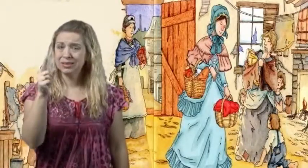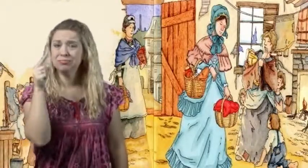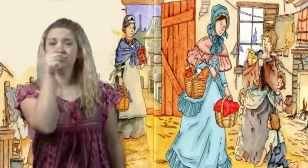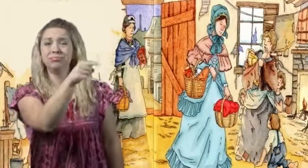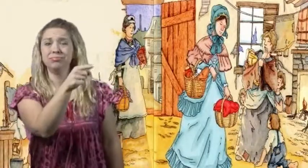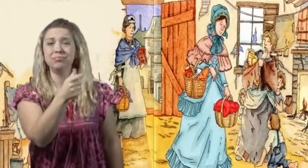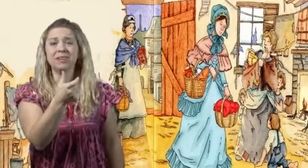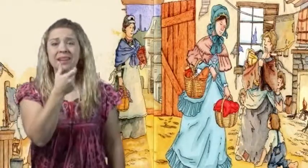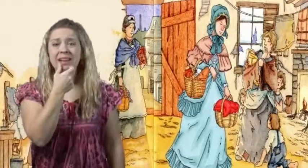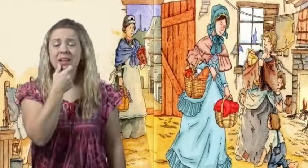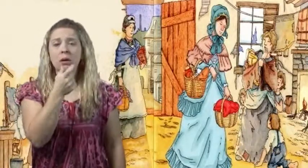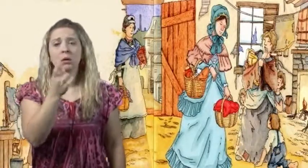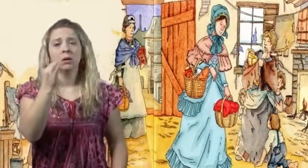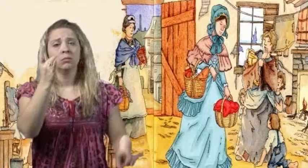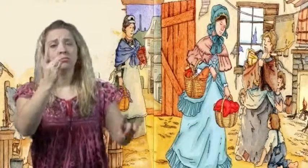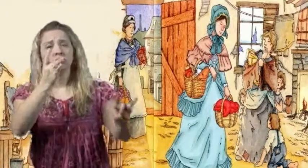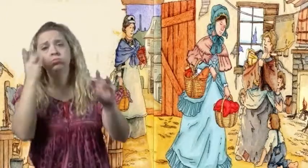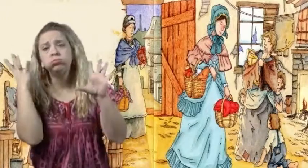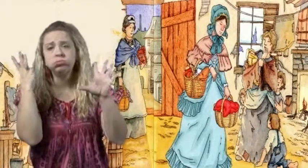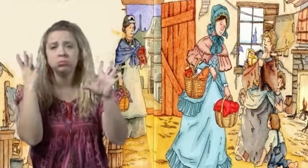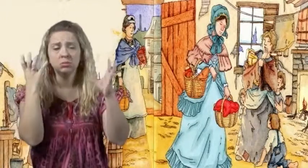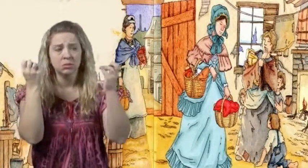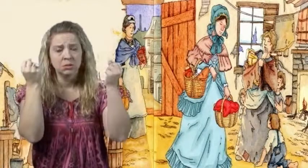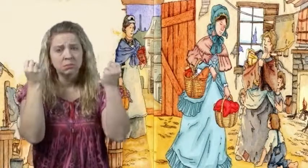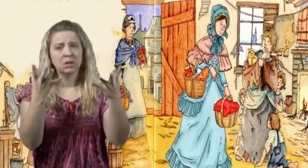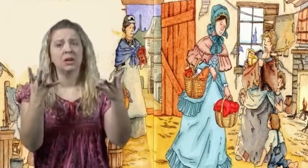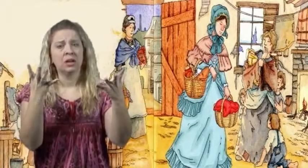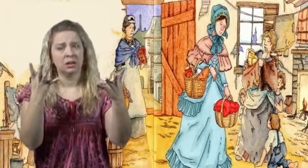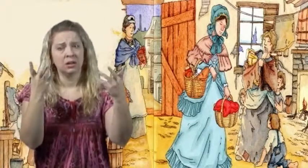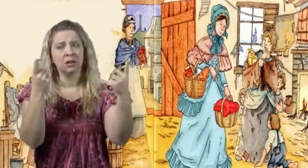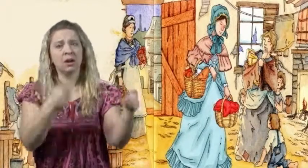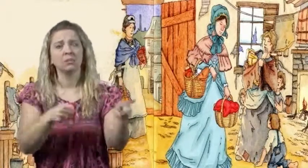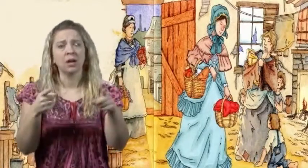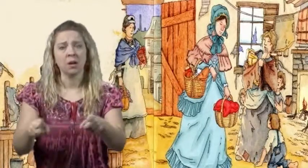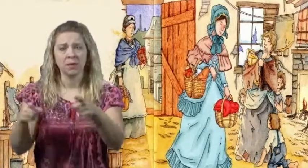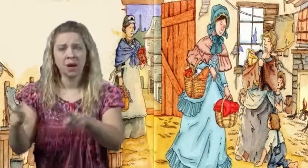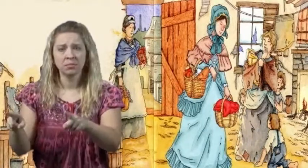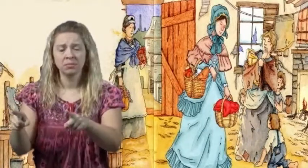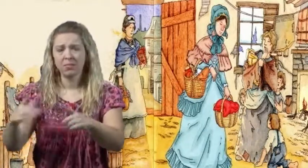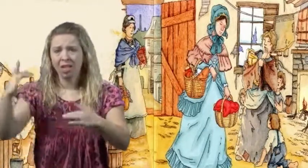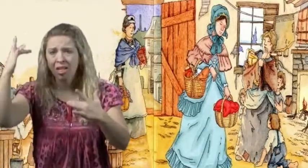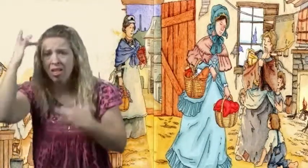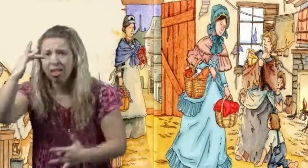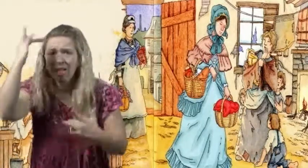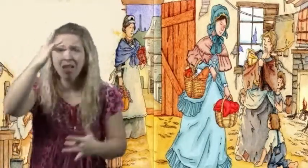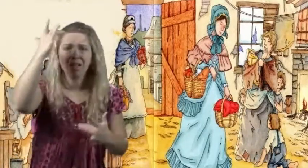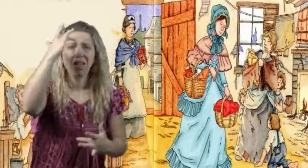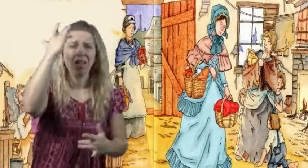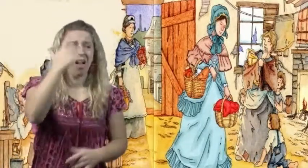The 1840s were difficult years in England. People were hungry.